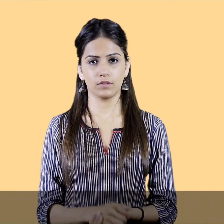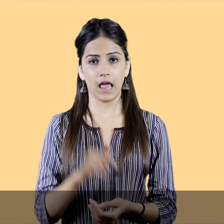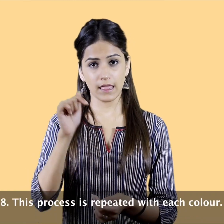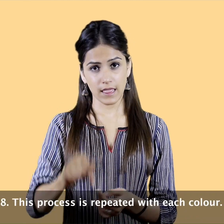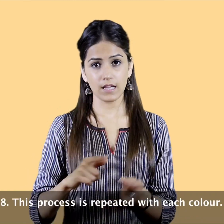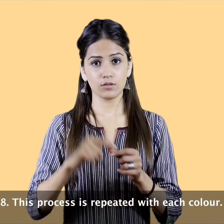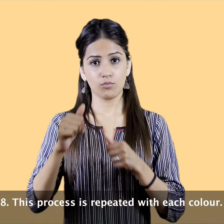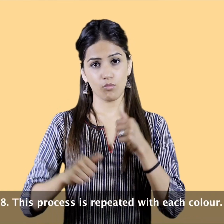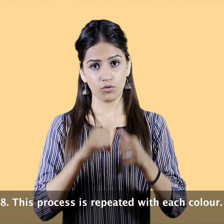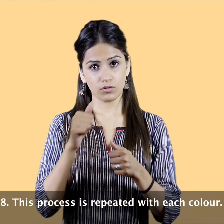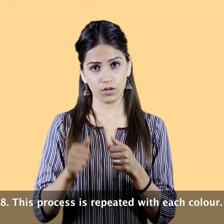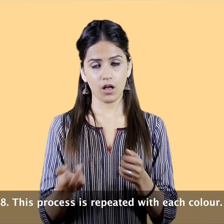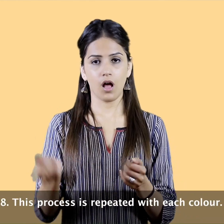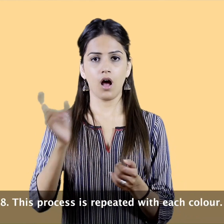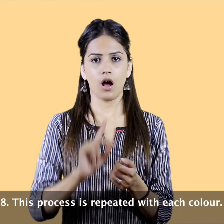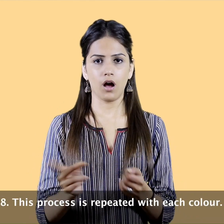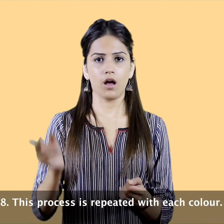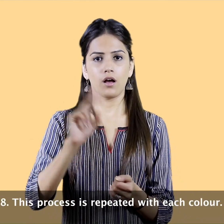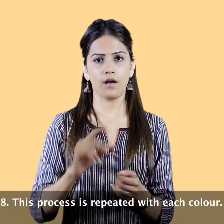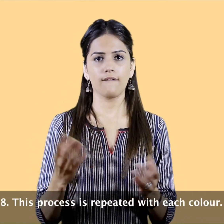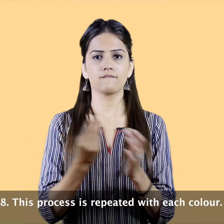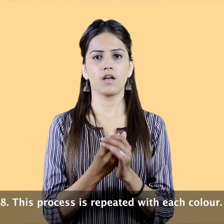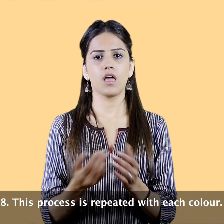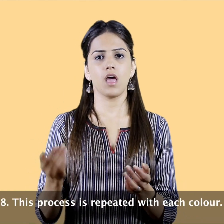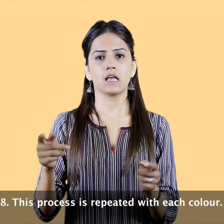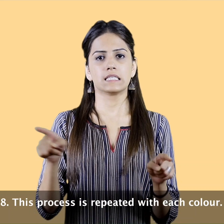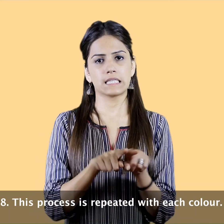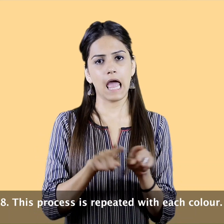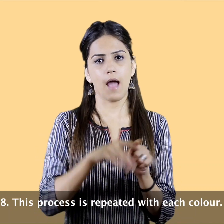This process is repeated with each color.